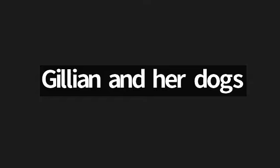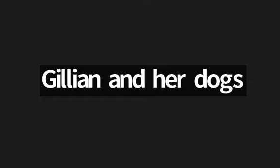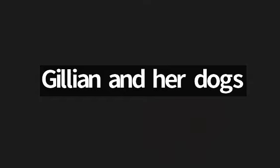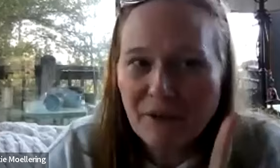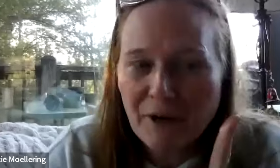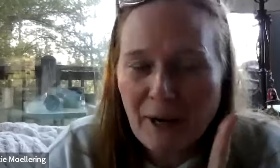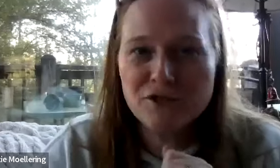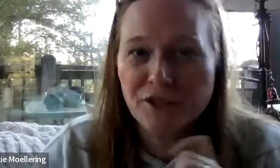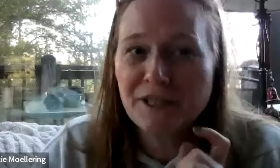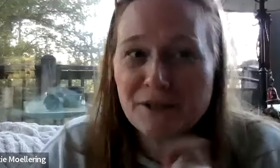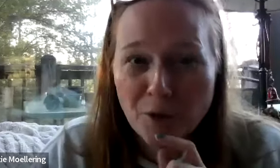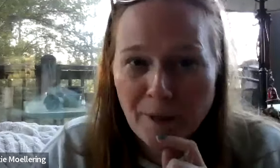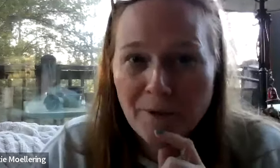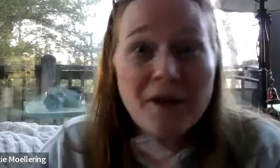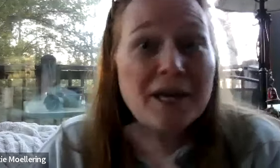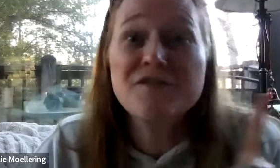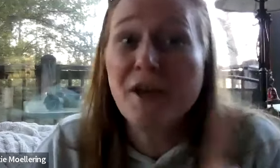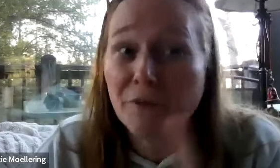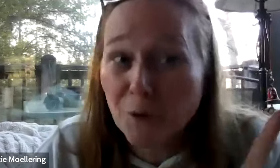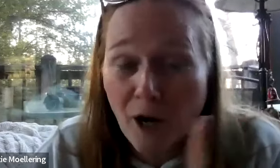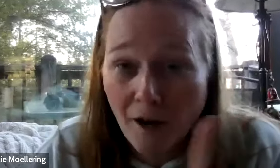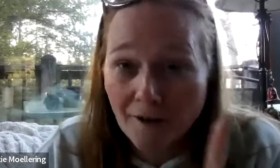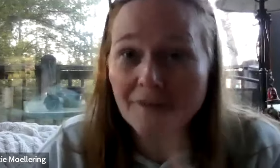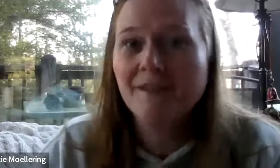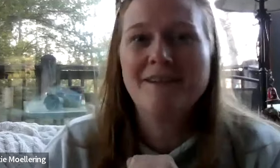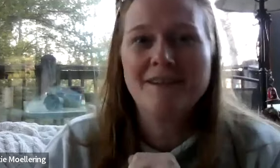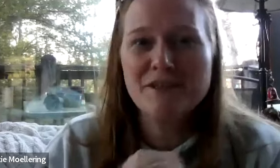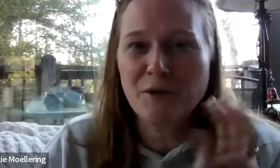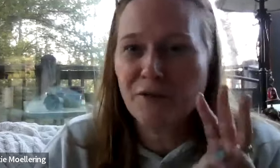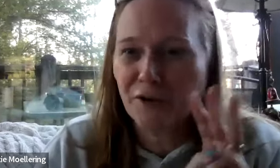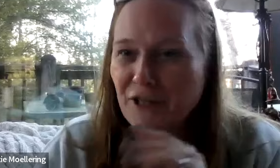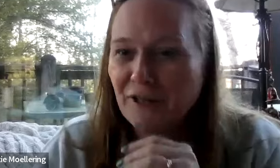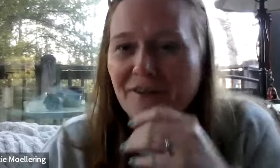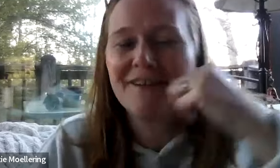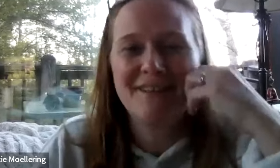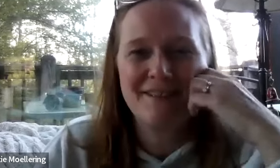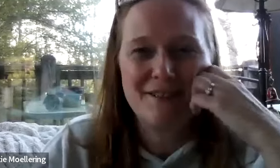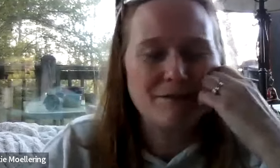This has never happened. Jillian's doorbell has never rung. This is our third year.